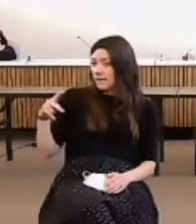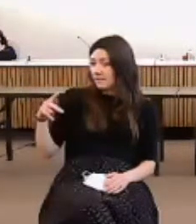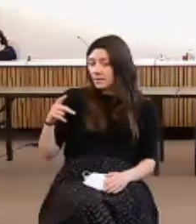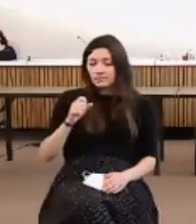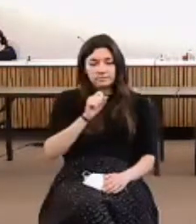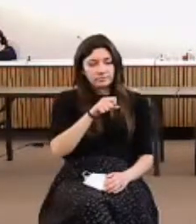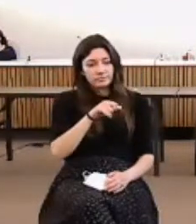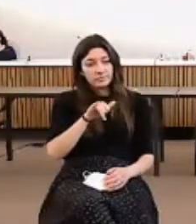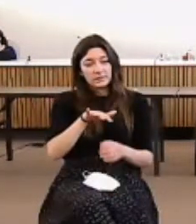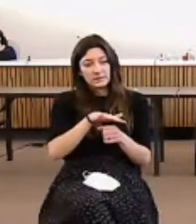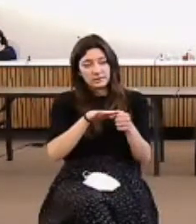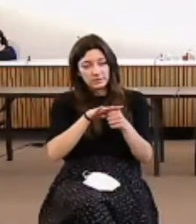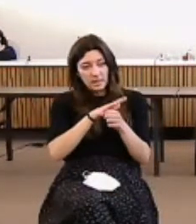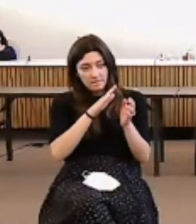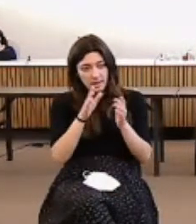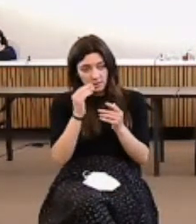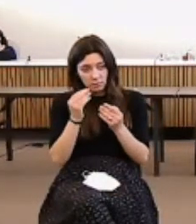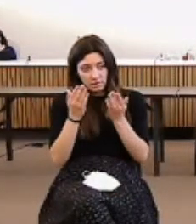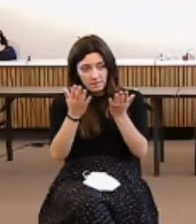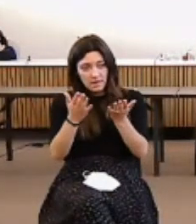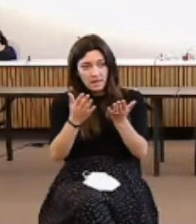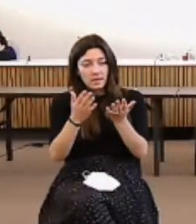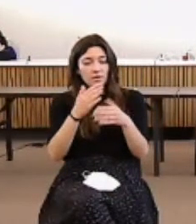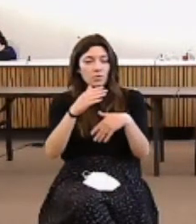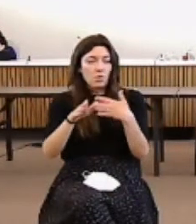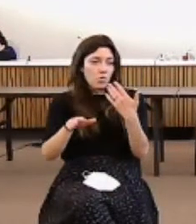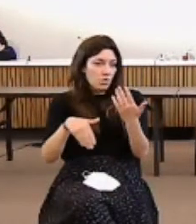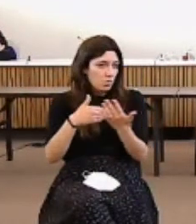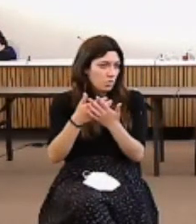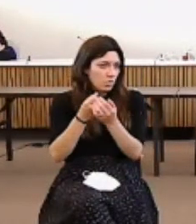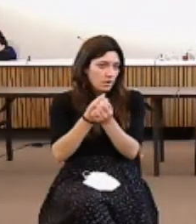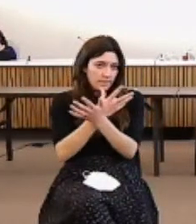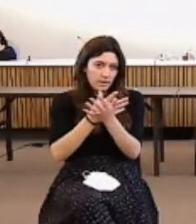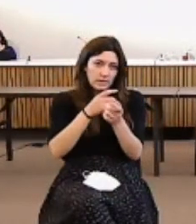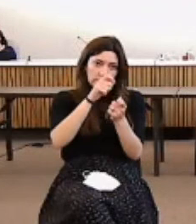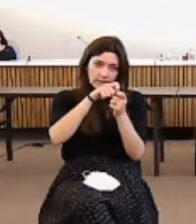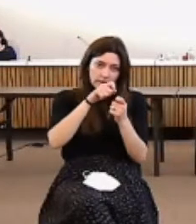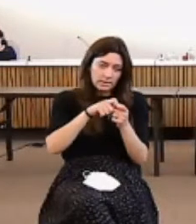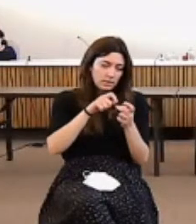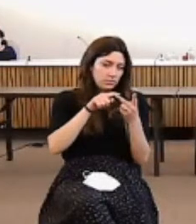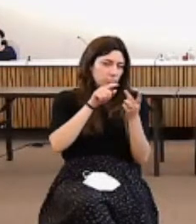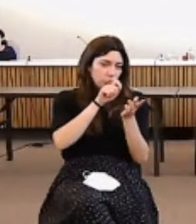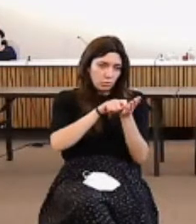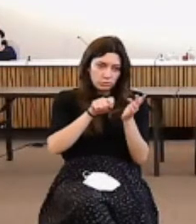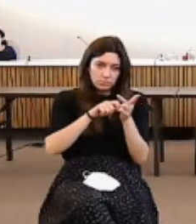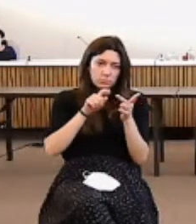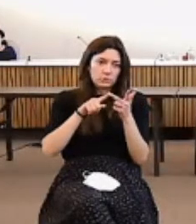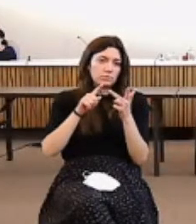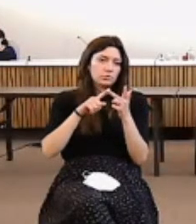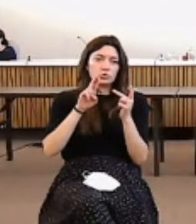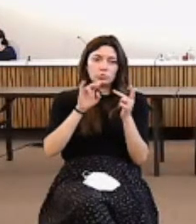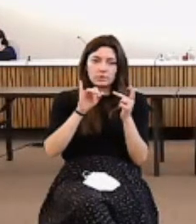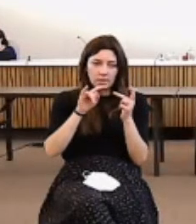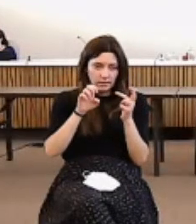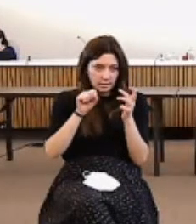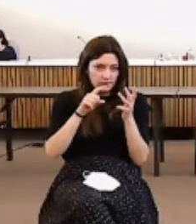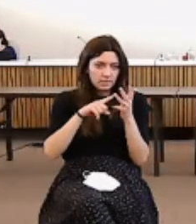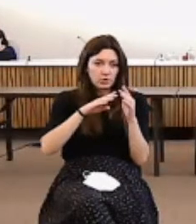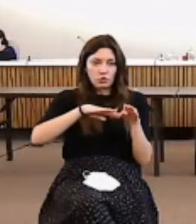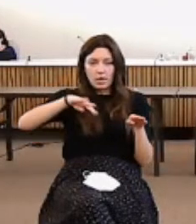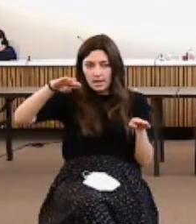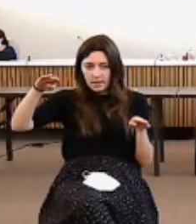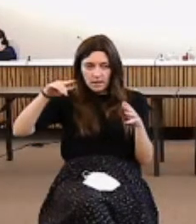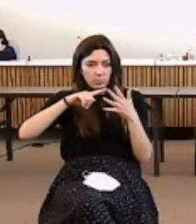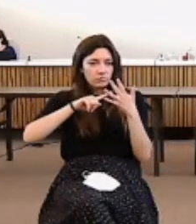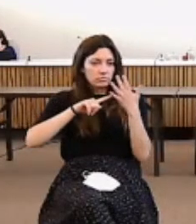submitting will be full site plan, utility, grading, details, notes, everything. So those will be available. They'll be up if you